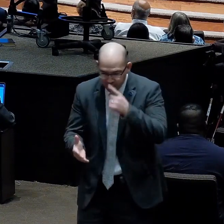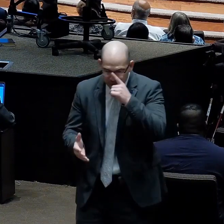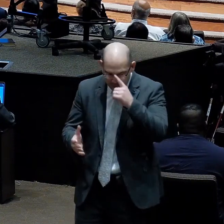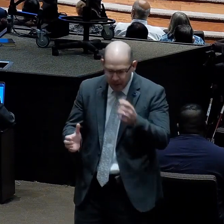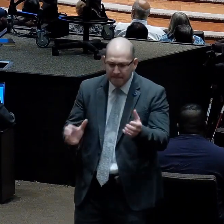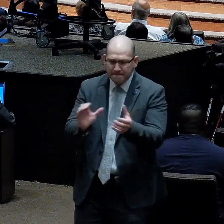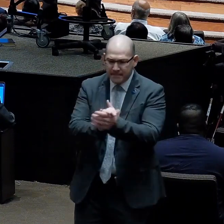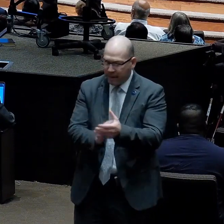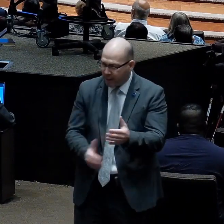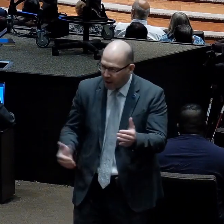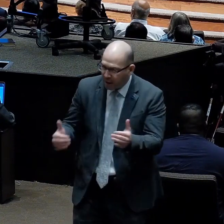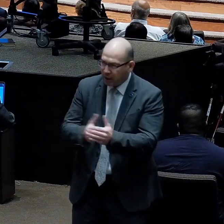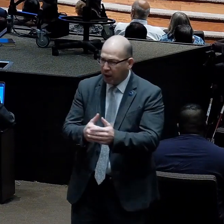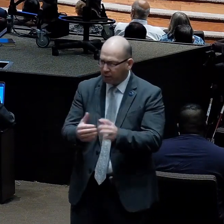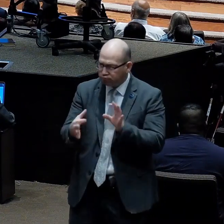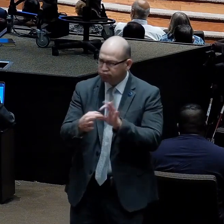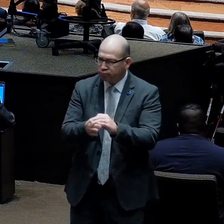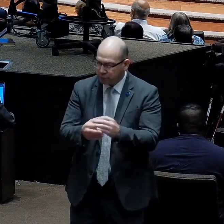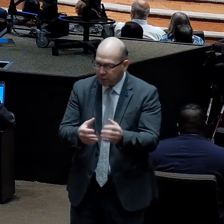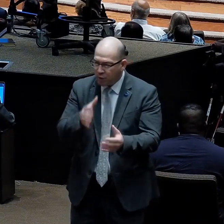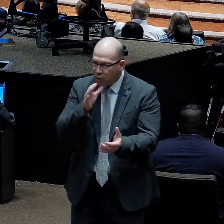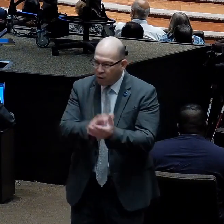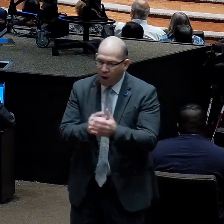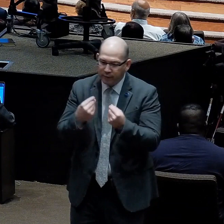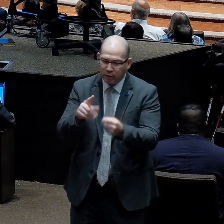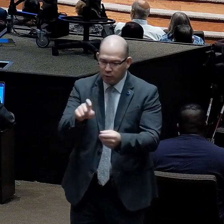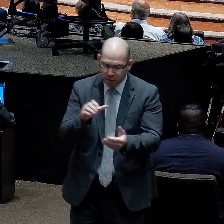reconciled and she gives him $100,000.